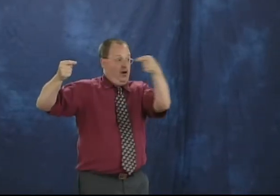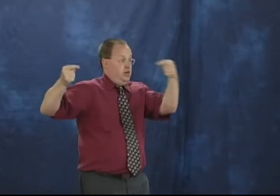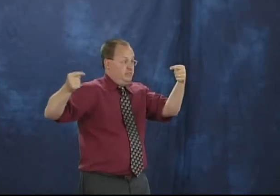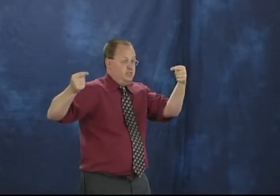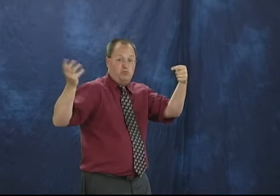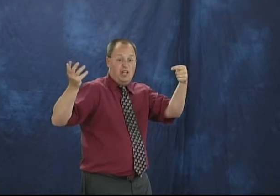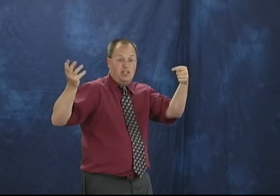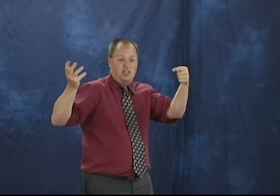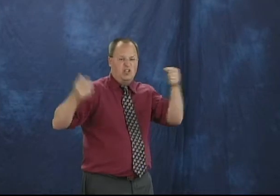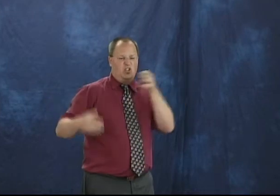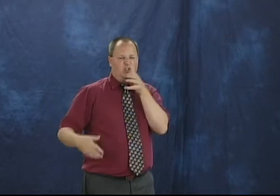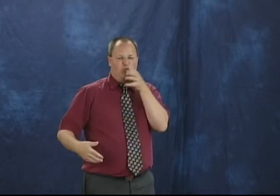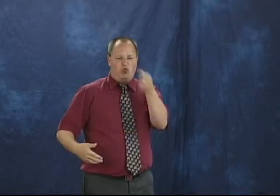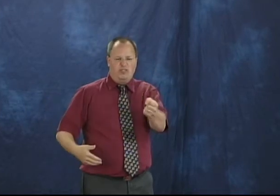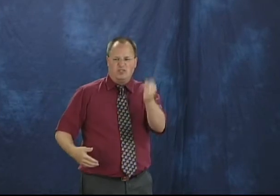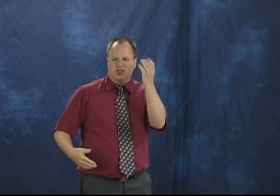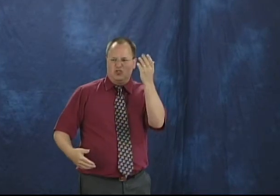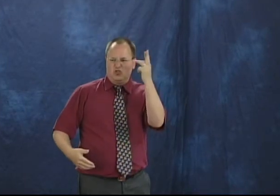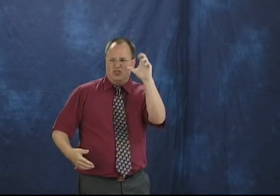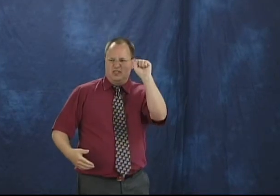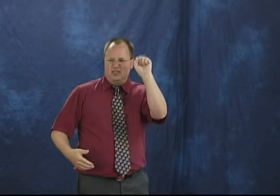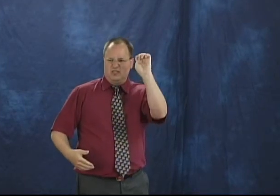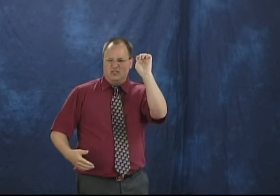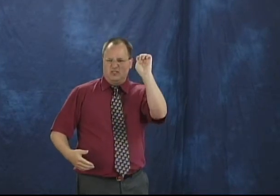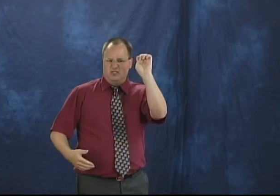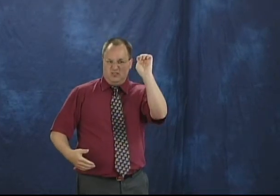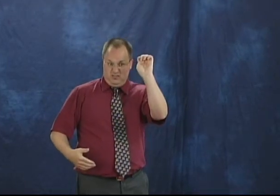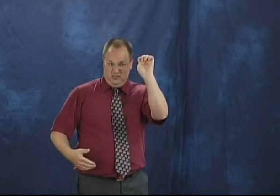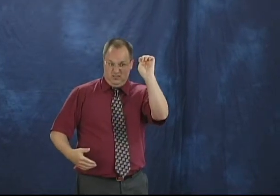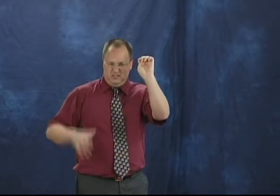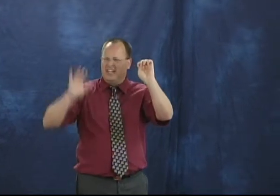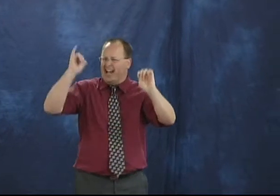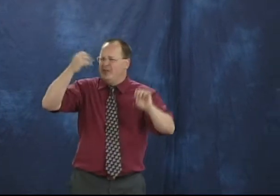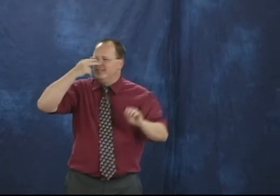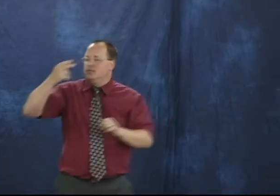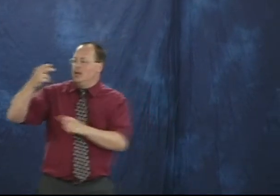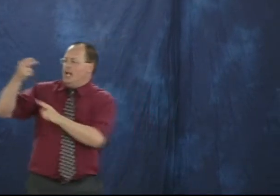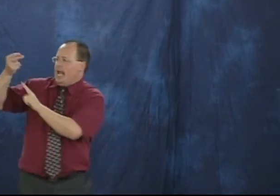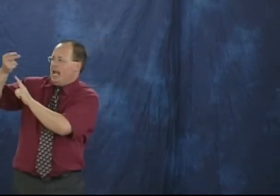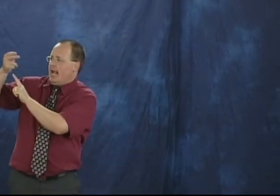"Blessing and its biblical opposite, cursing,